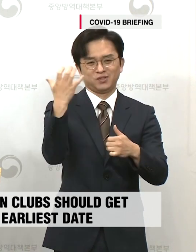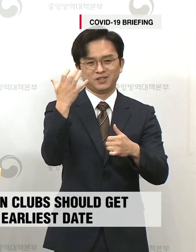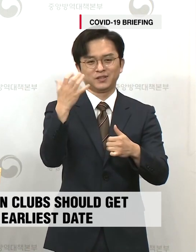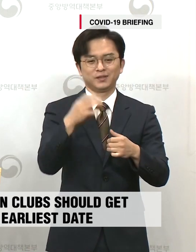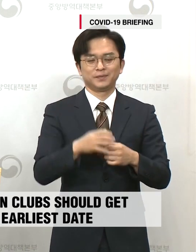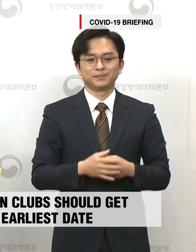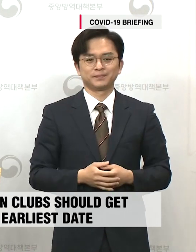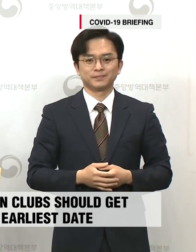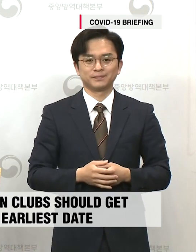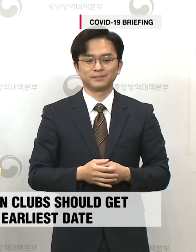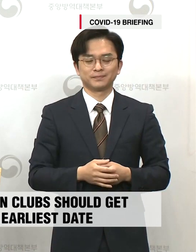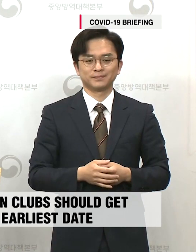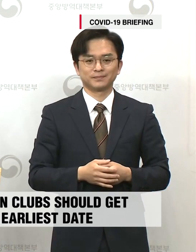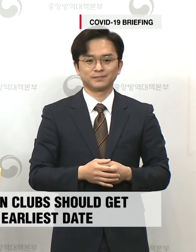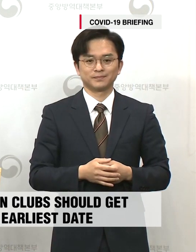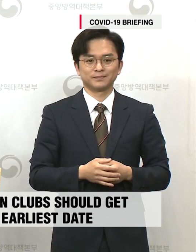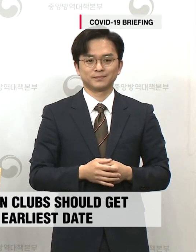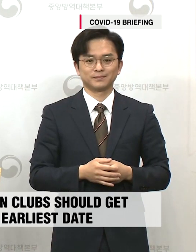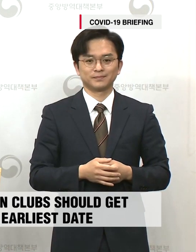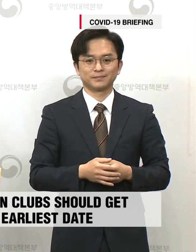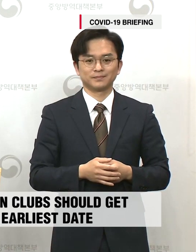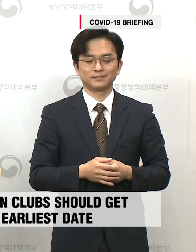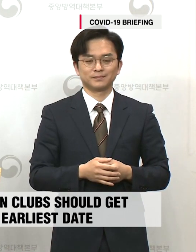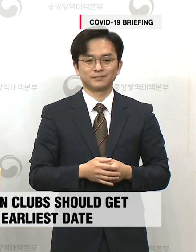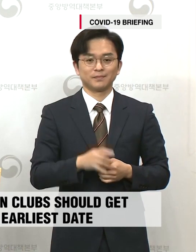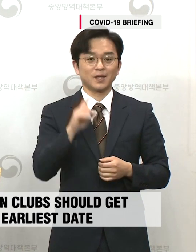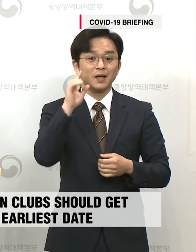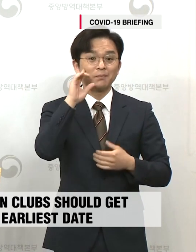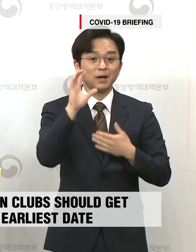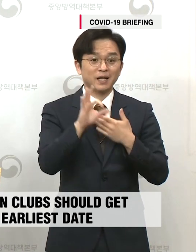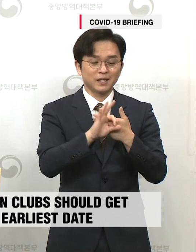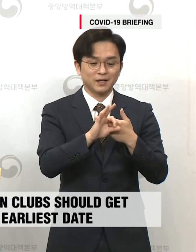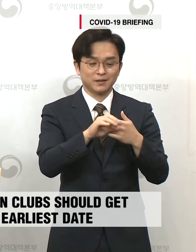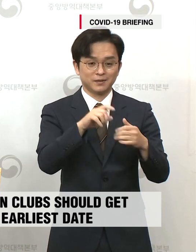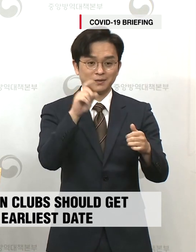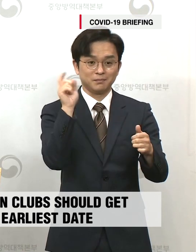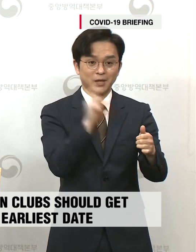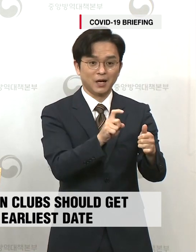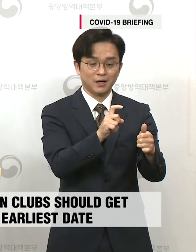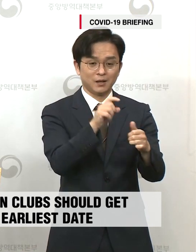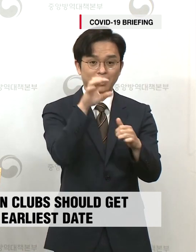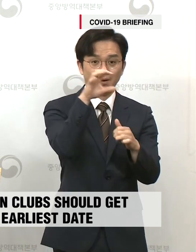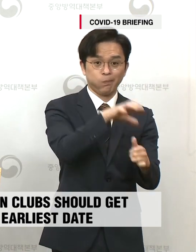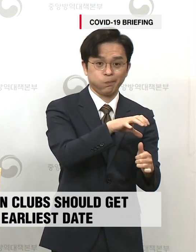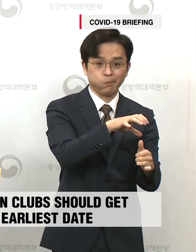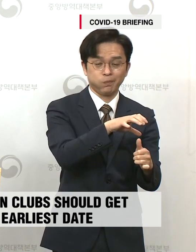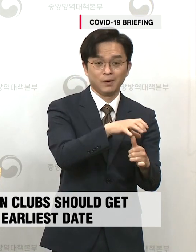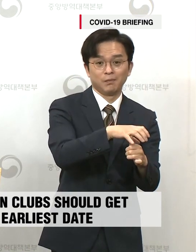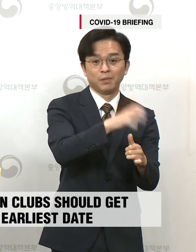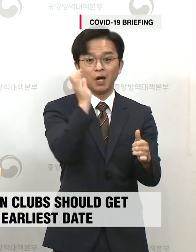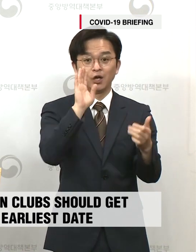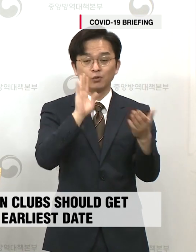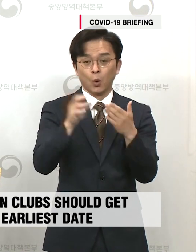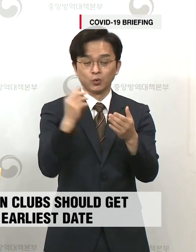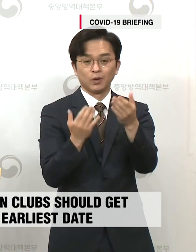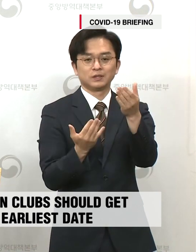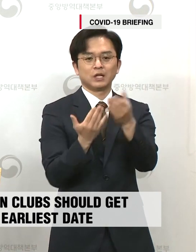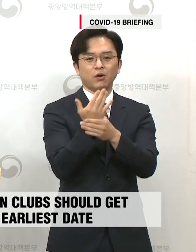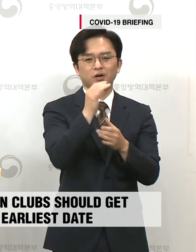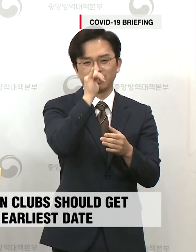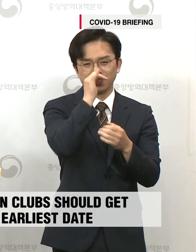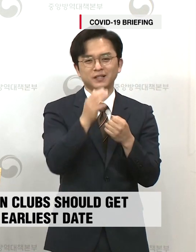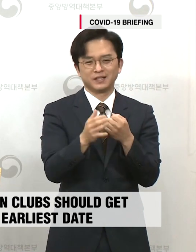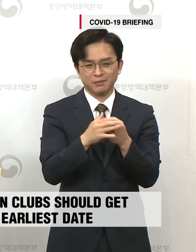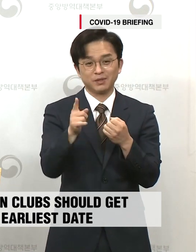been intensified, and they need to have no symptoms for at least 7 days, and before they are fully